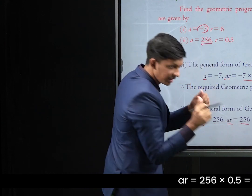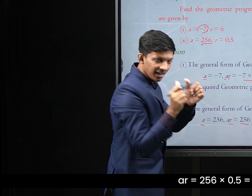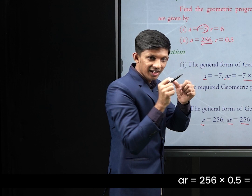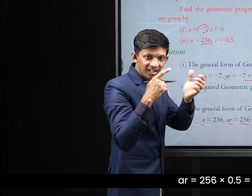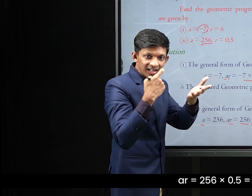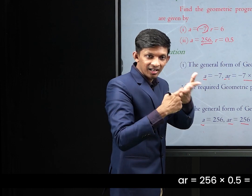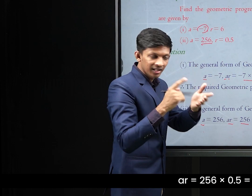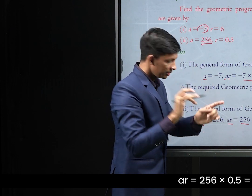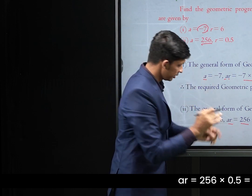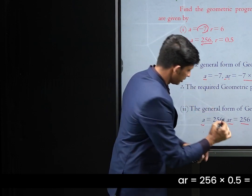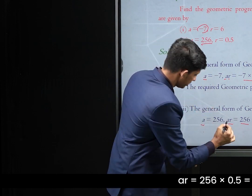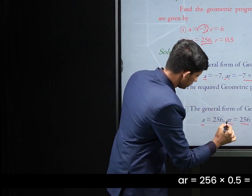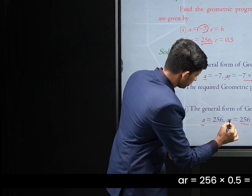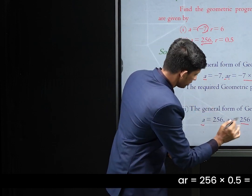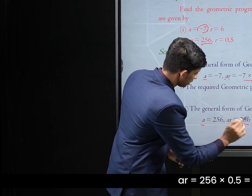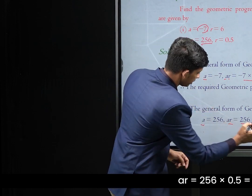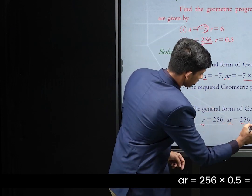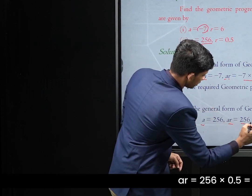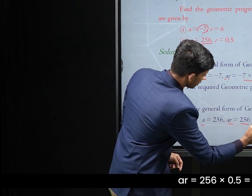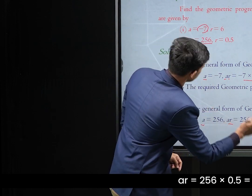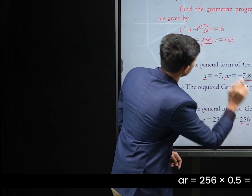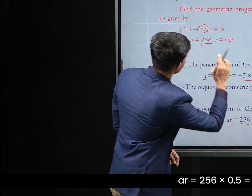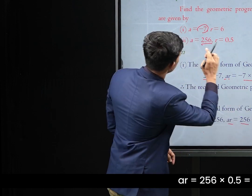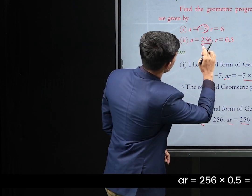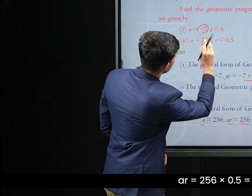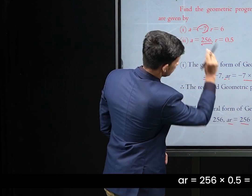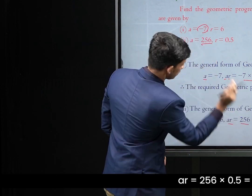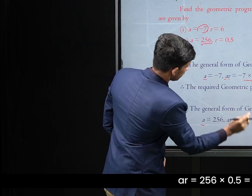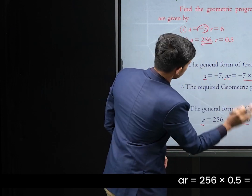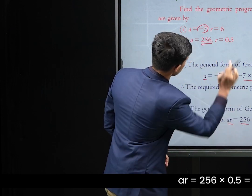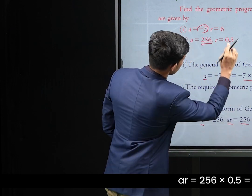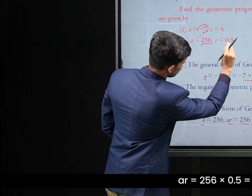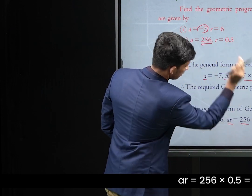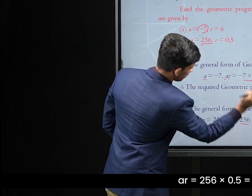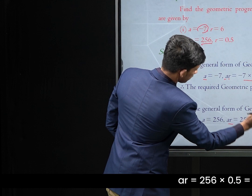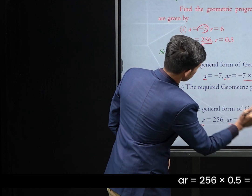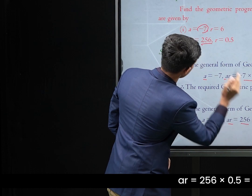AR is equal to 256 into 0.5, which is equal to 128.